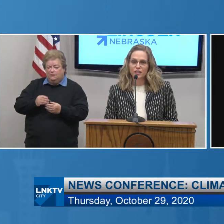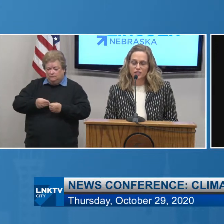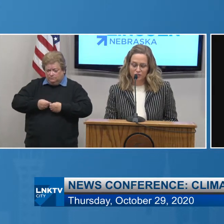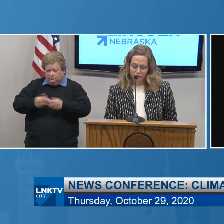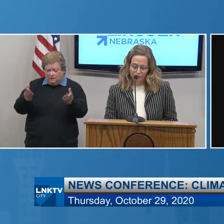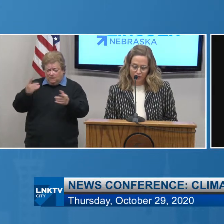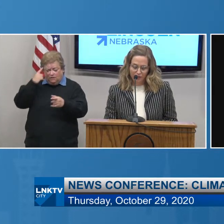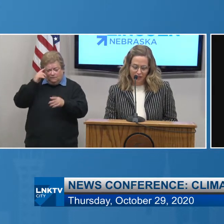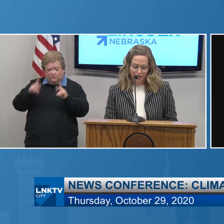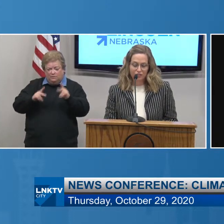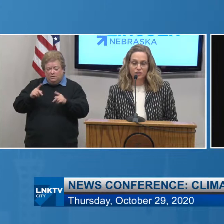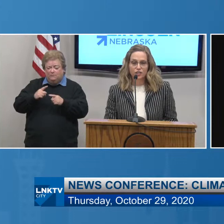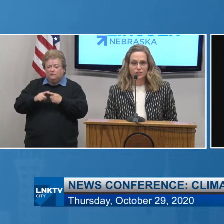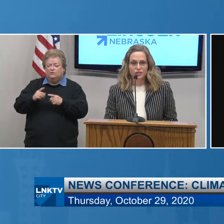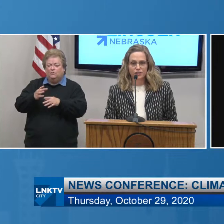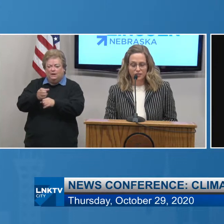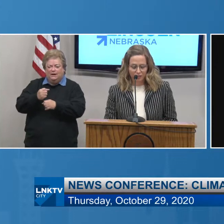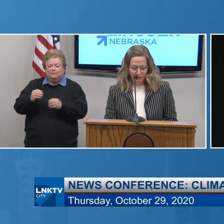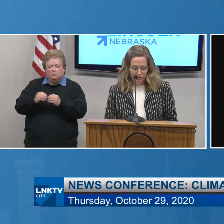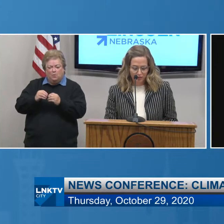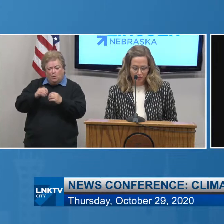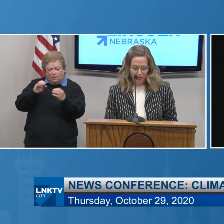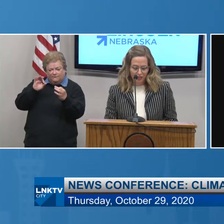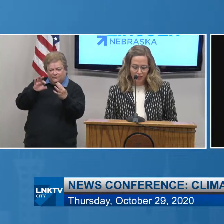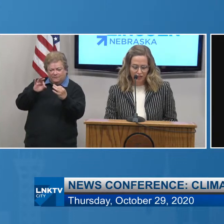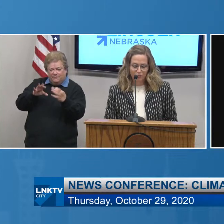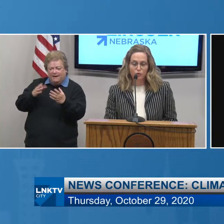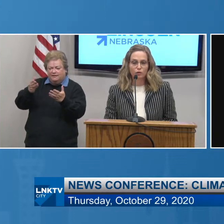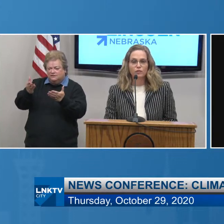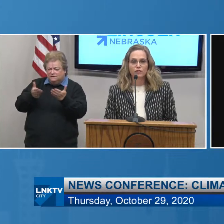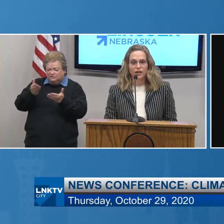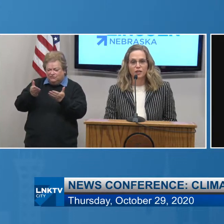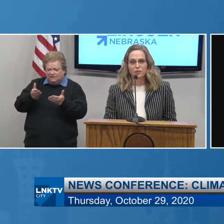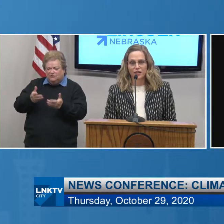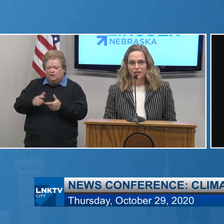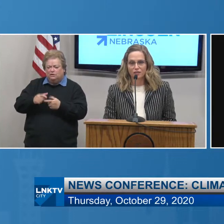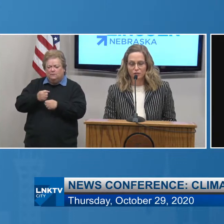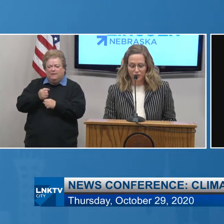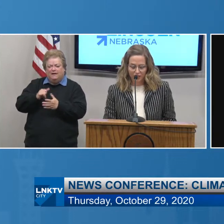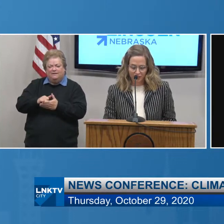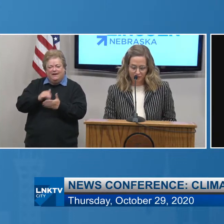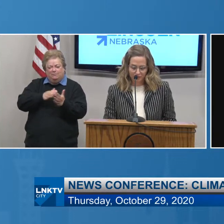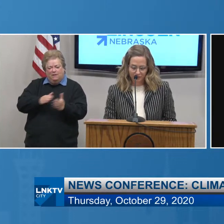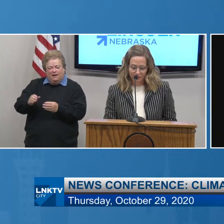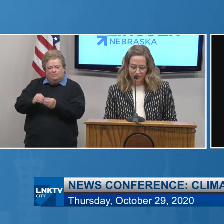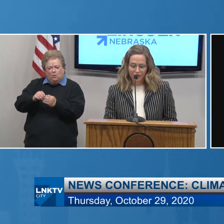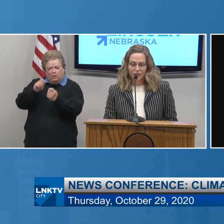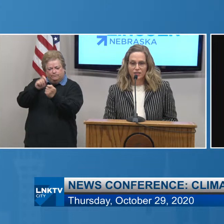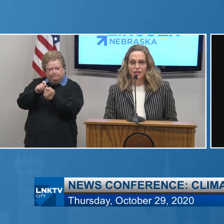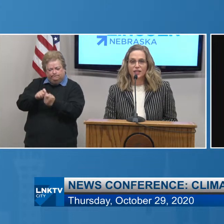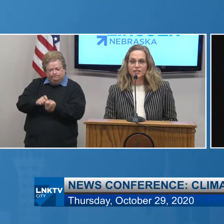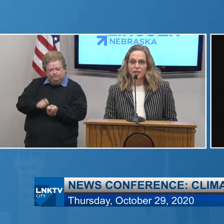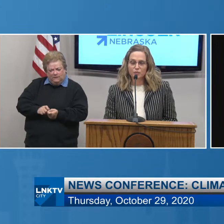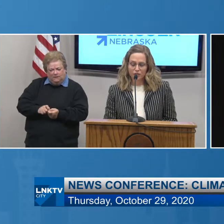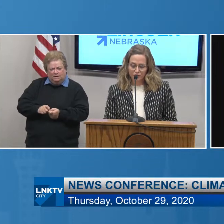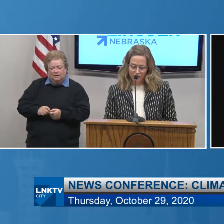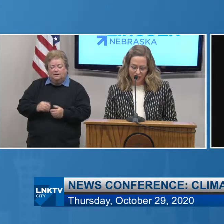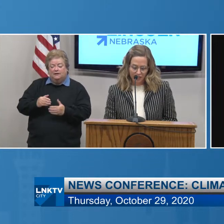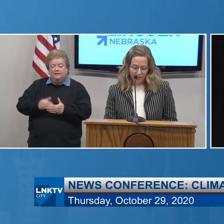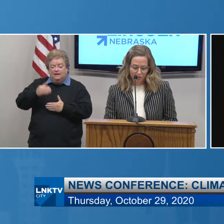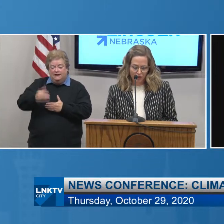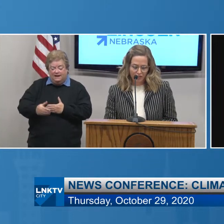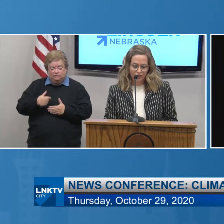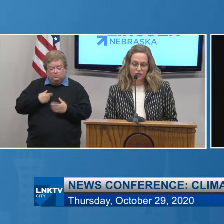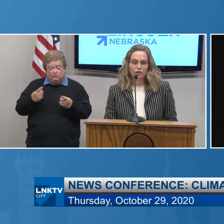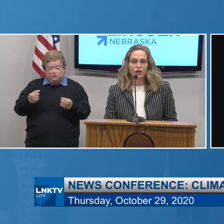public for additional feedback and suggestions in order to make it a more refined plan for Lincoln. The next steps are